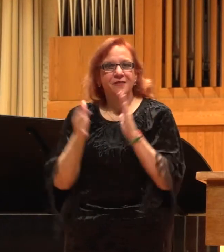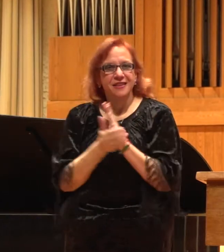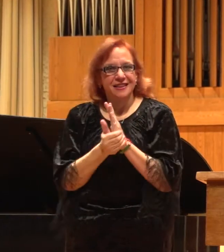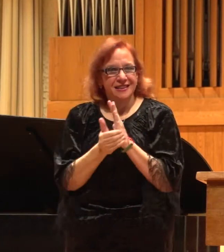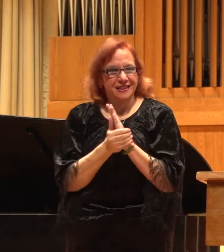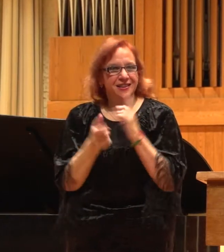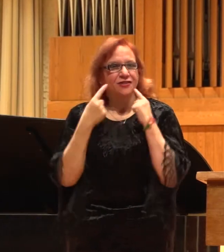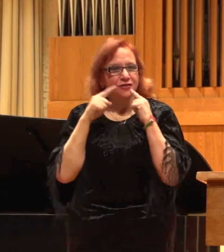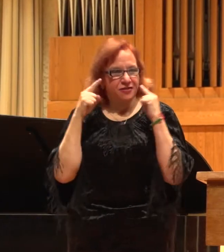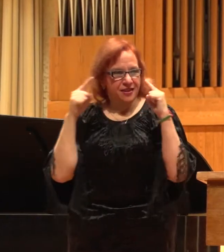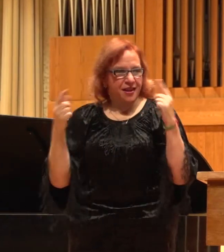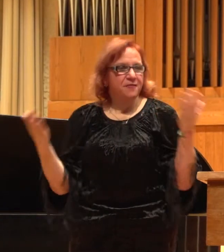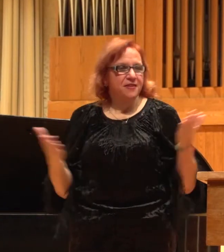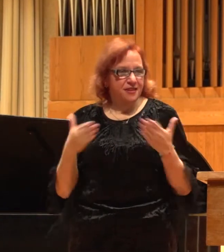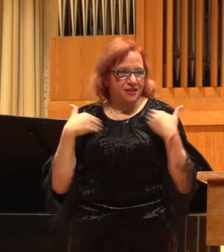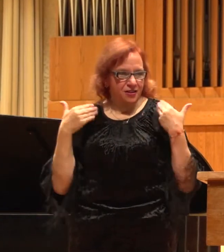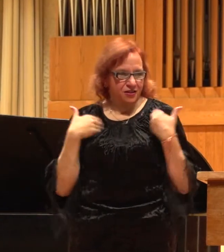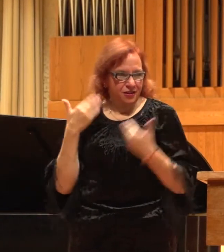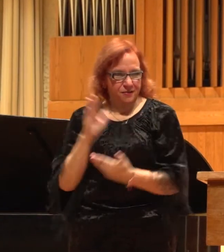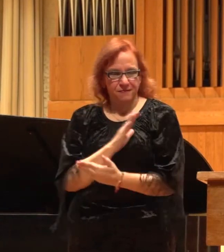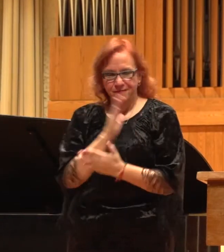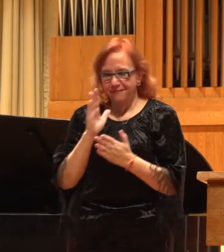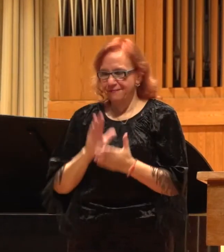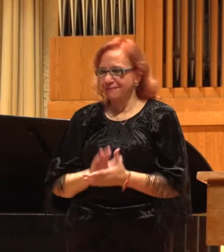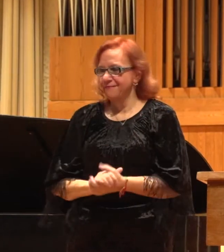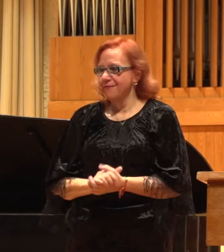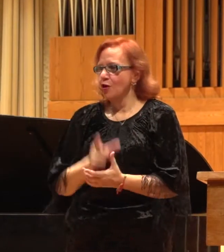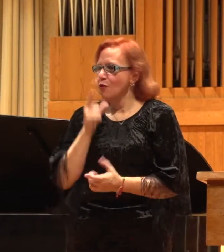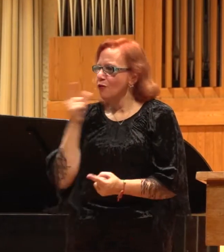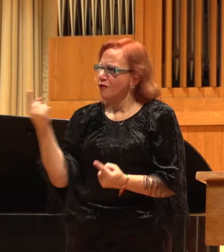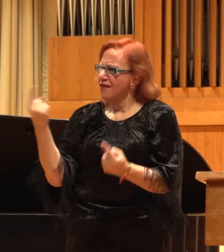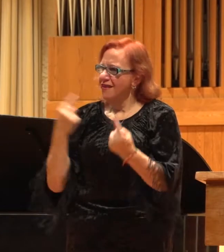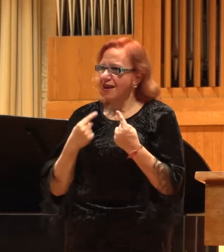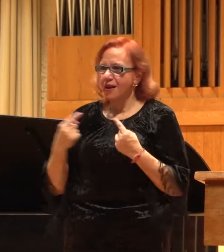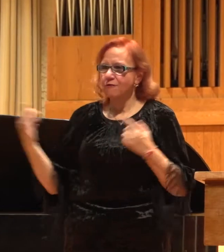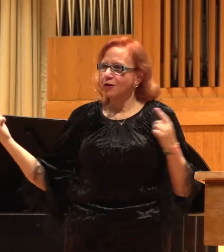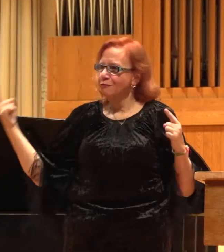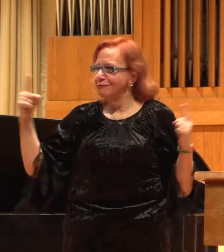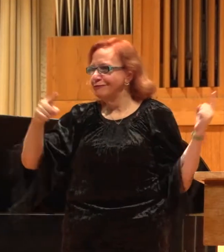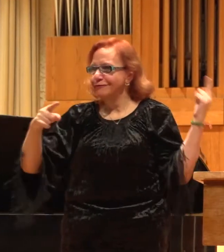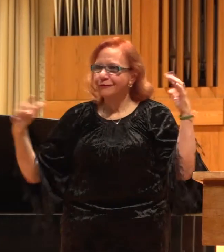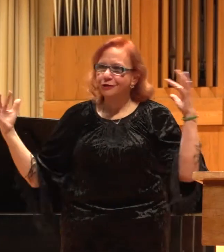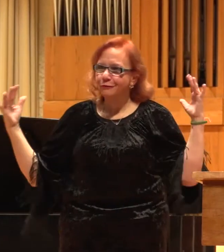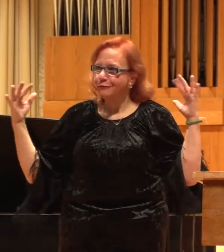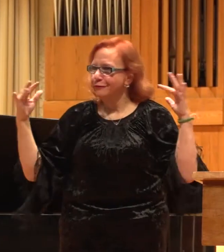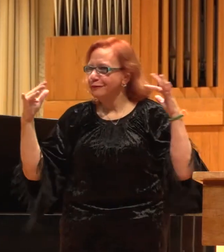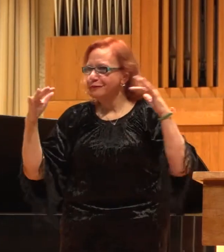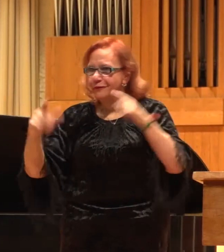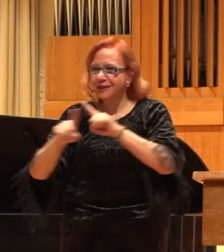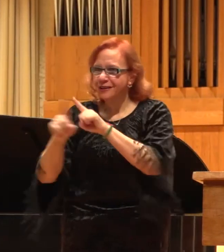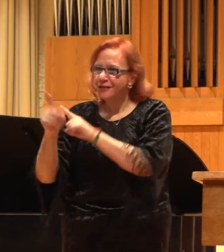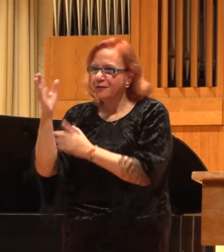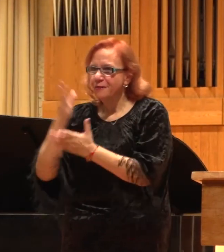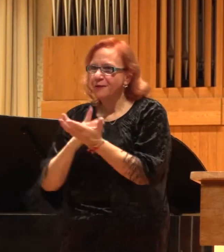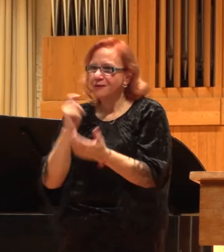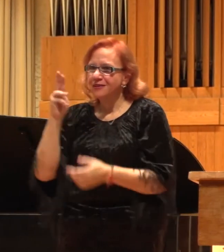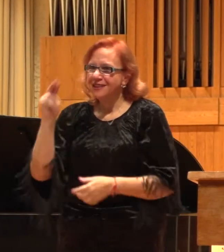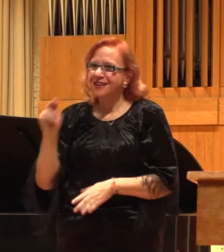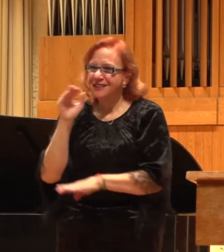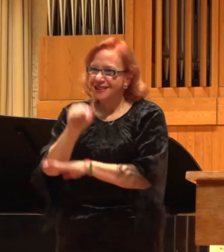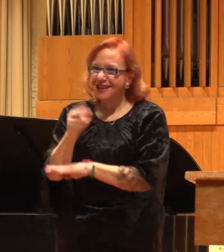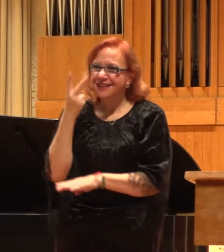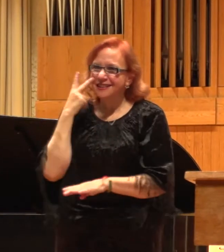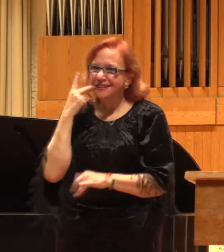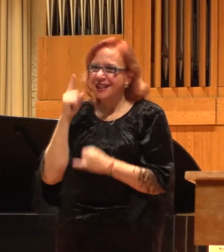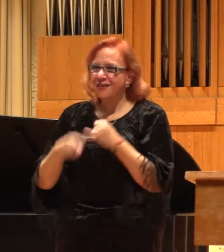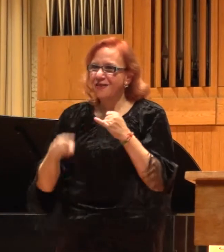and accomplishments of these young musicians that have come from all regions of Tennessee. Now, tonight you are going to see the